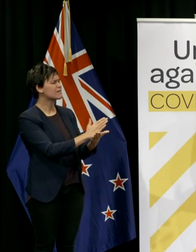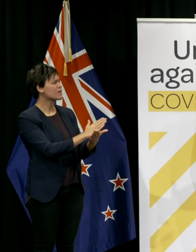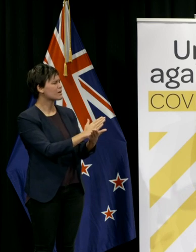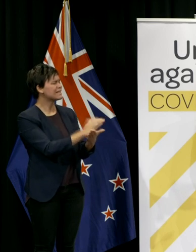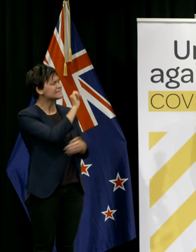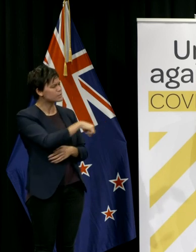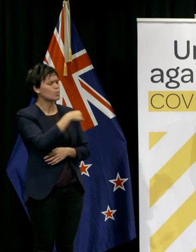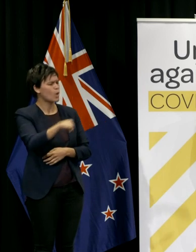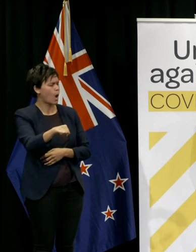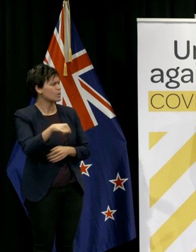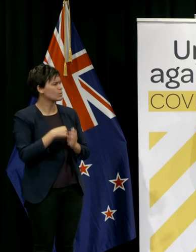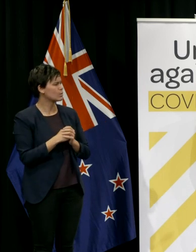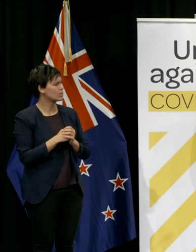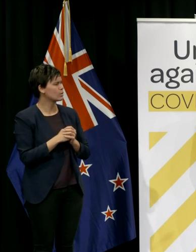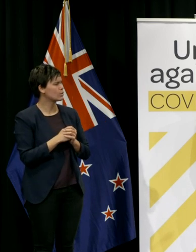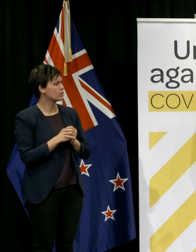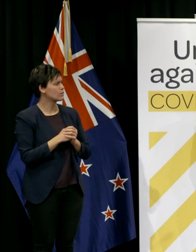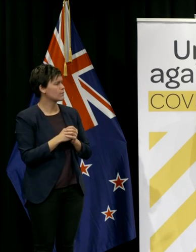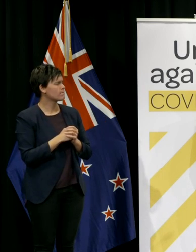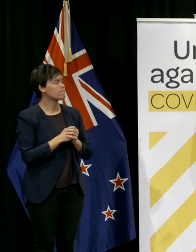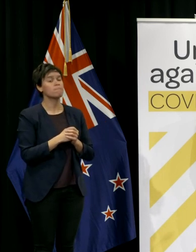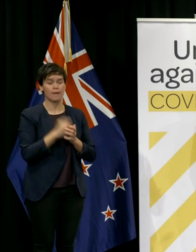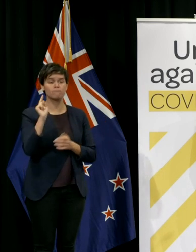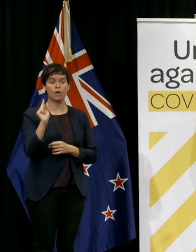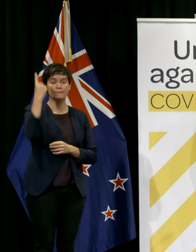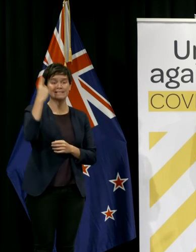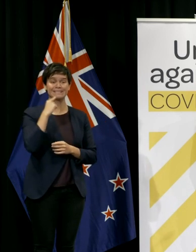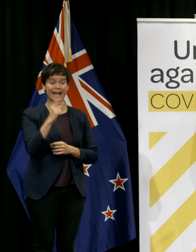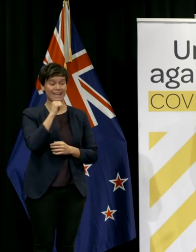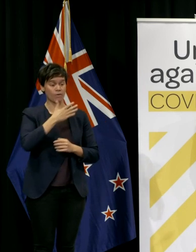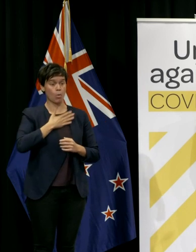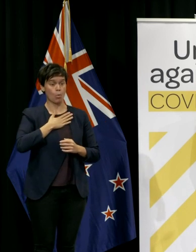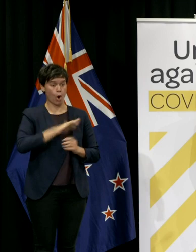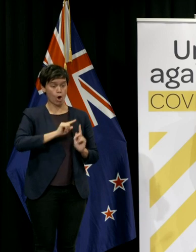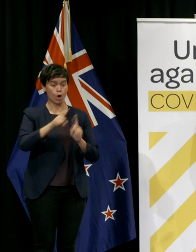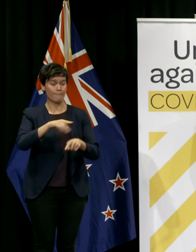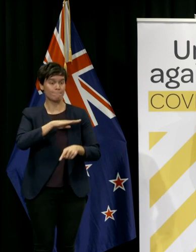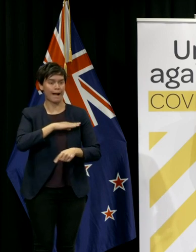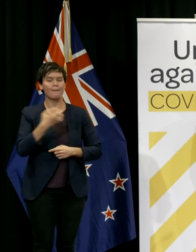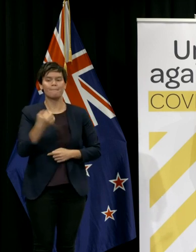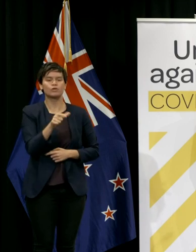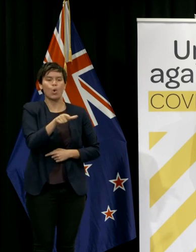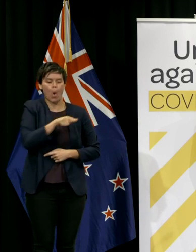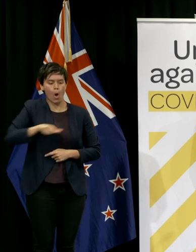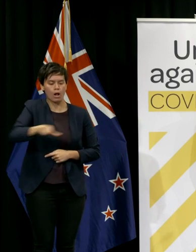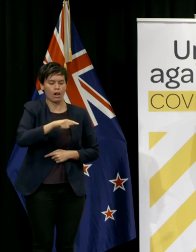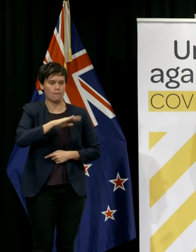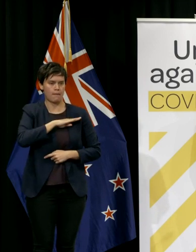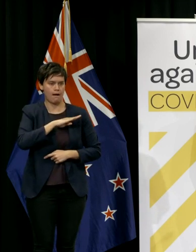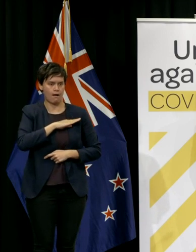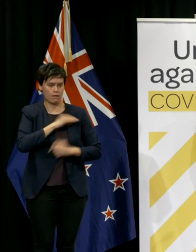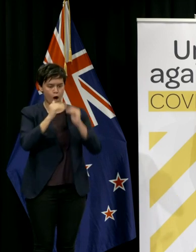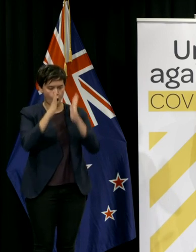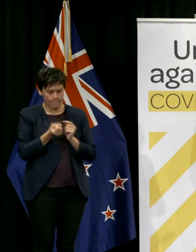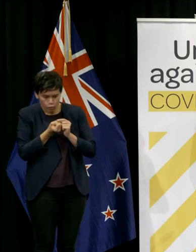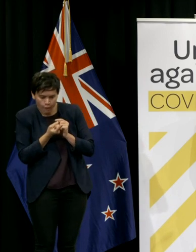Is that okay? Yeah, you've heard the Prime Minister say keep it local. Absolutely. Don't be driving willy-nilly all over